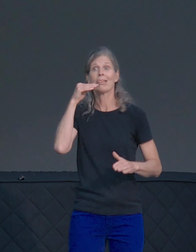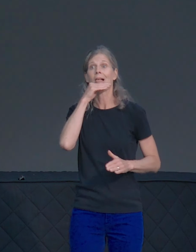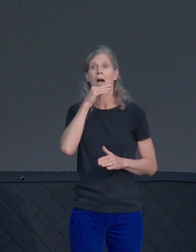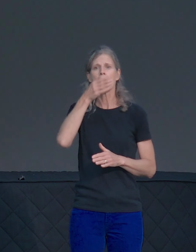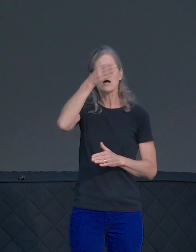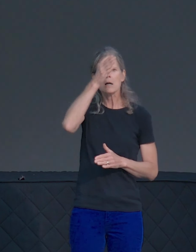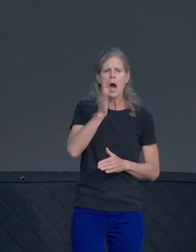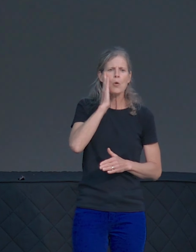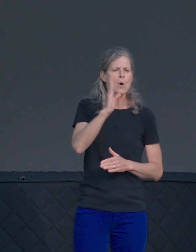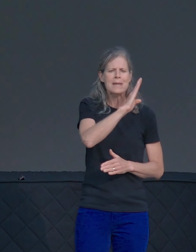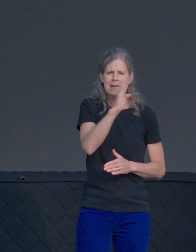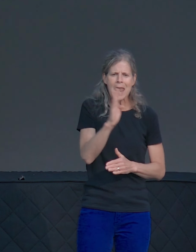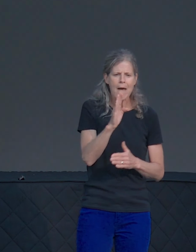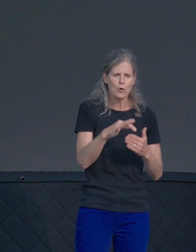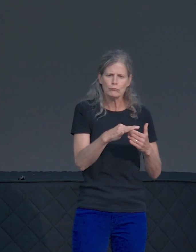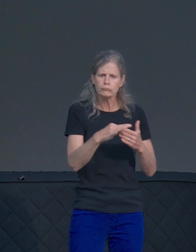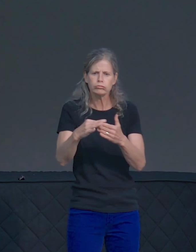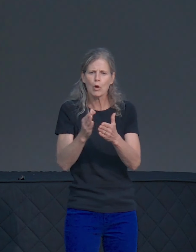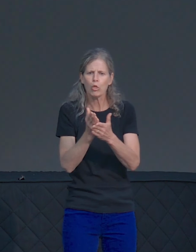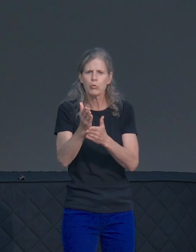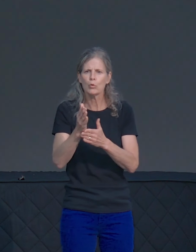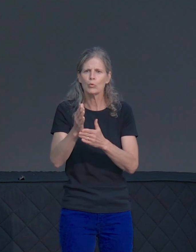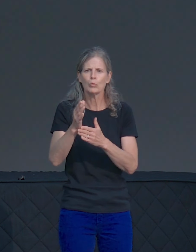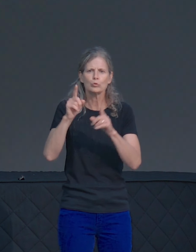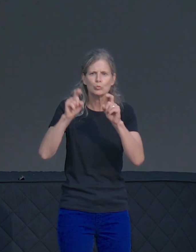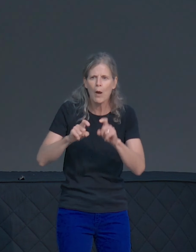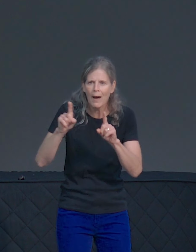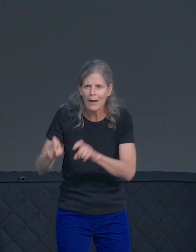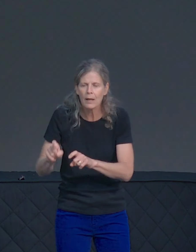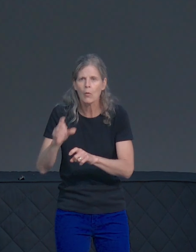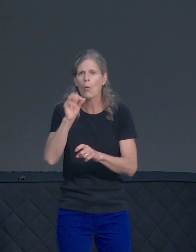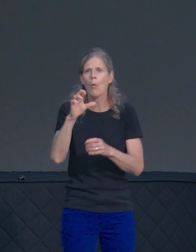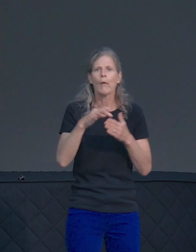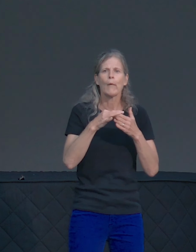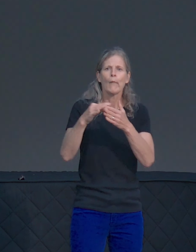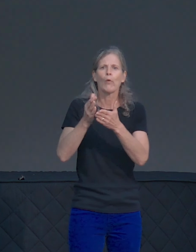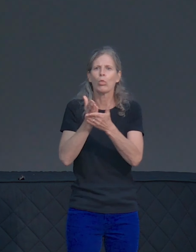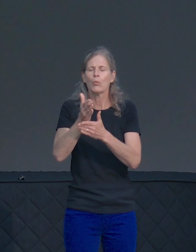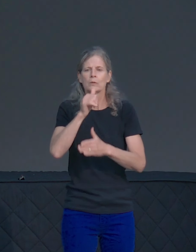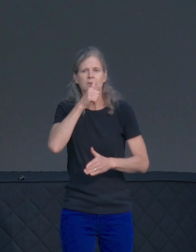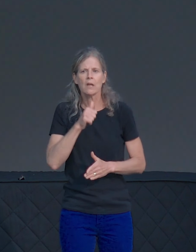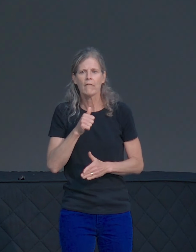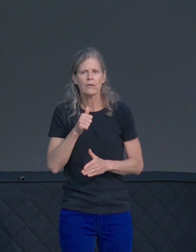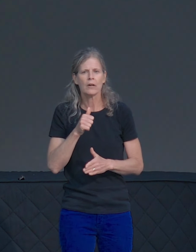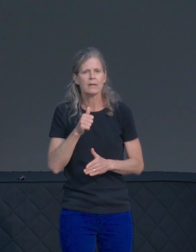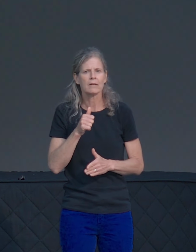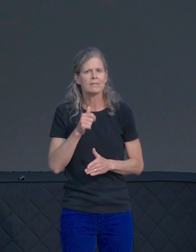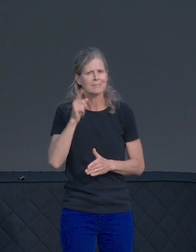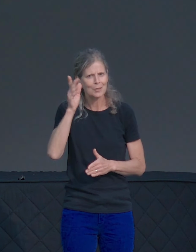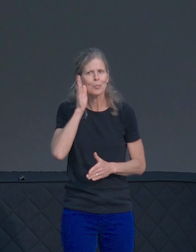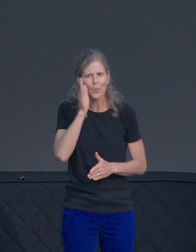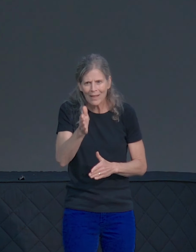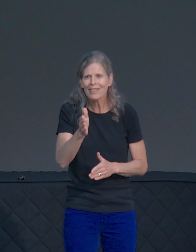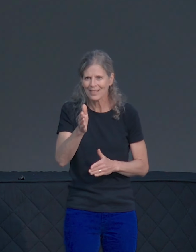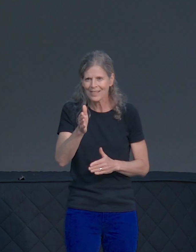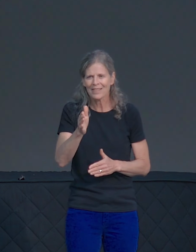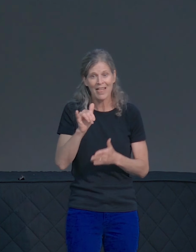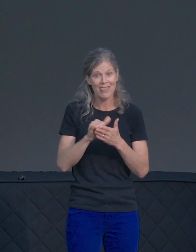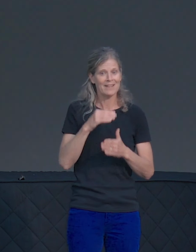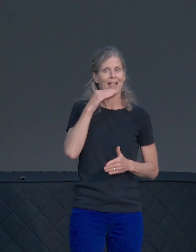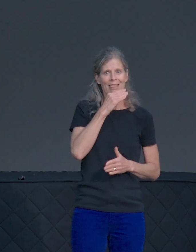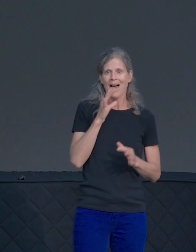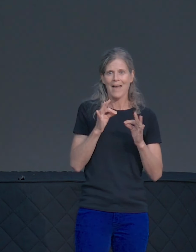God will never take you through trial, that God will never lead you towards suffering or hardship. Don't believe the lie